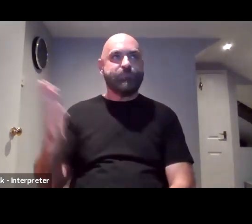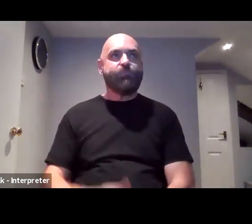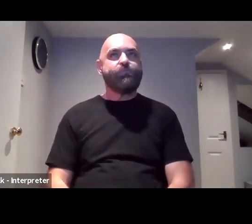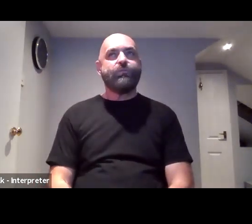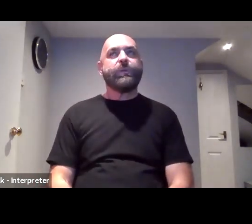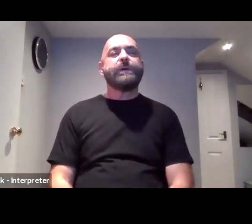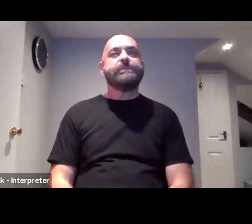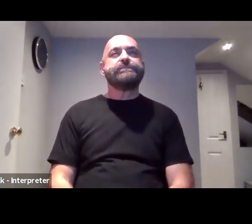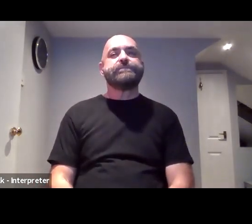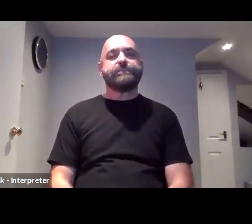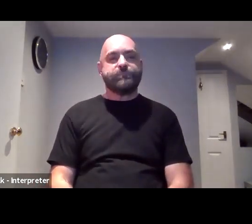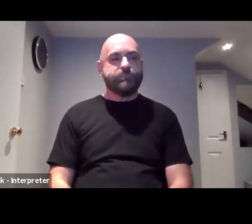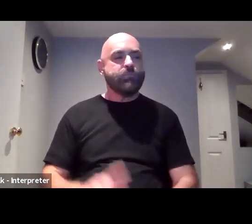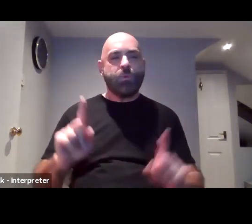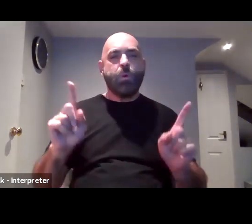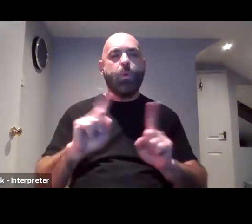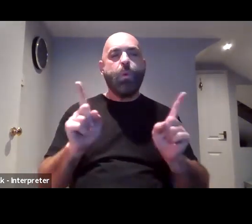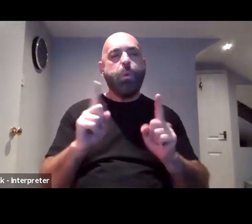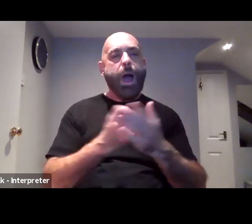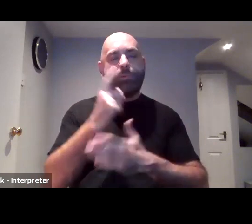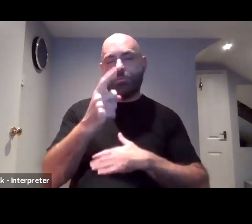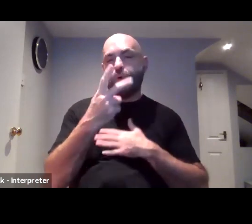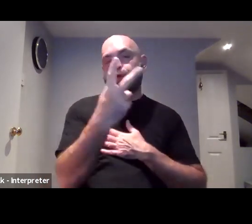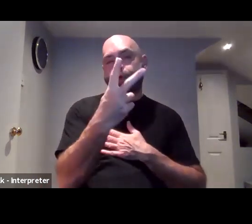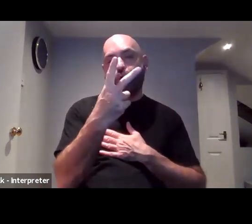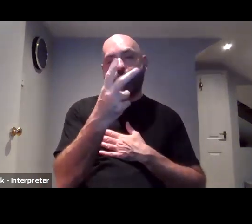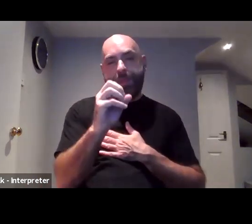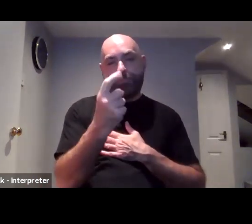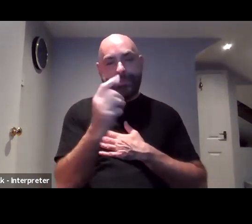So let's look at what happened since 2010.